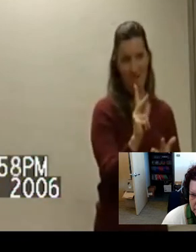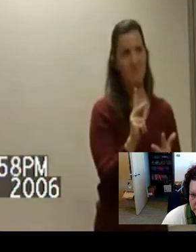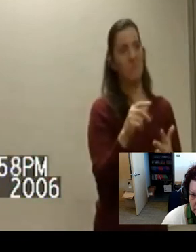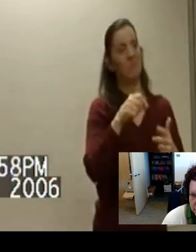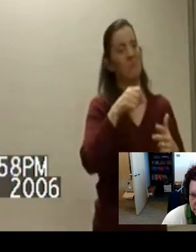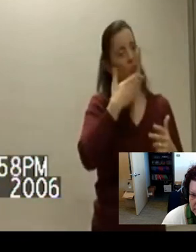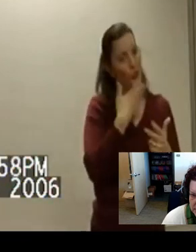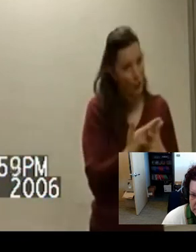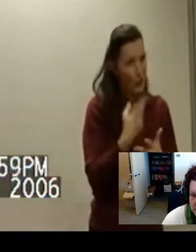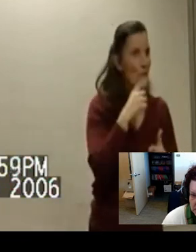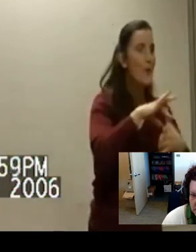They're big chickens.